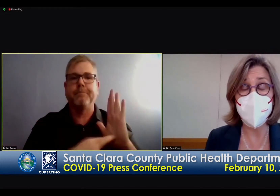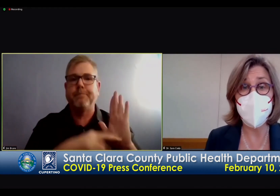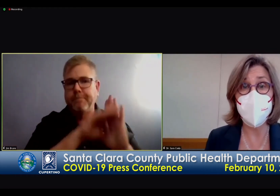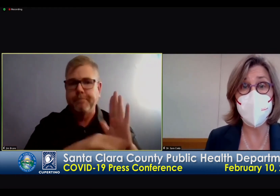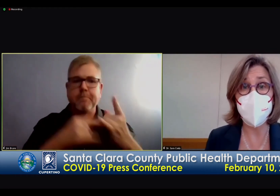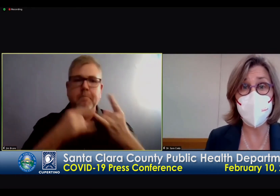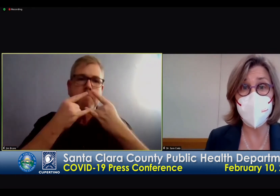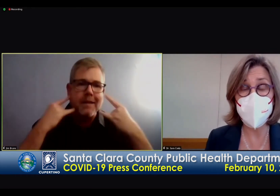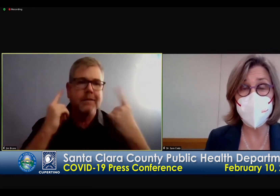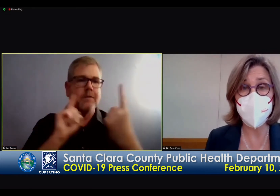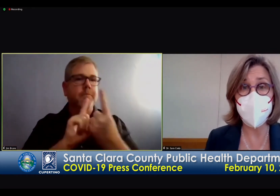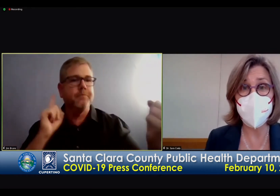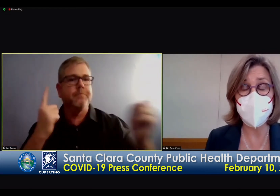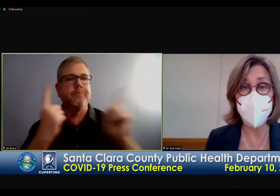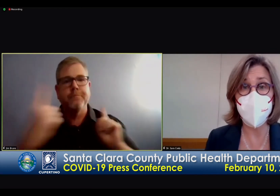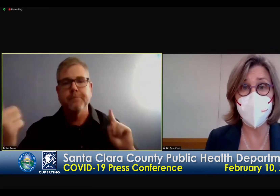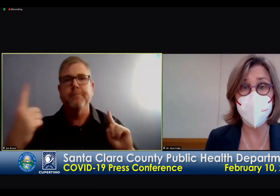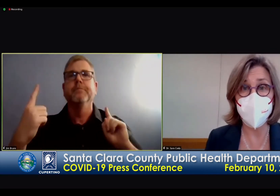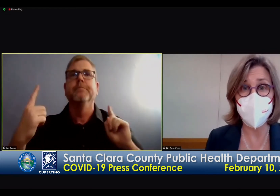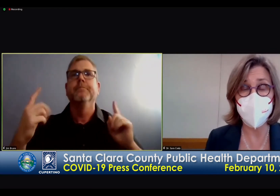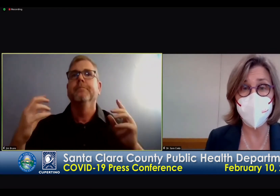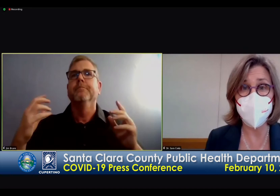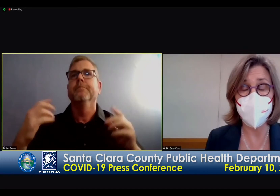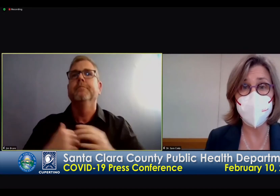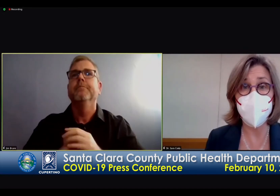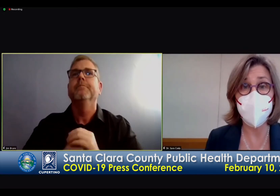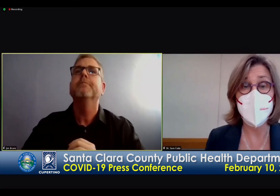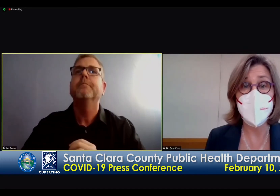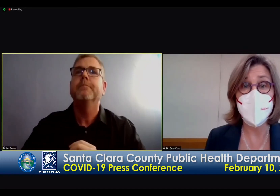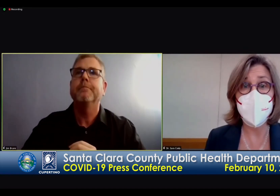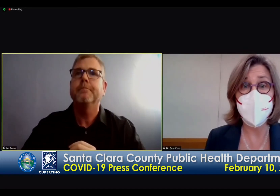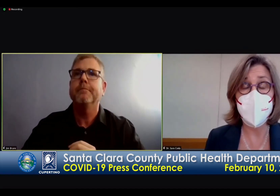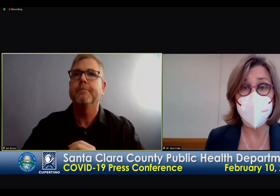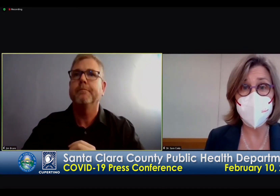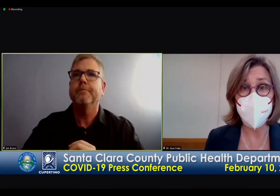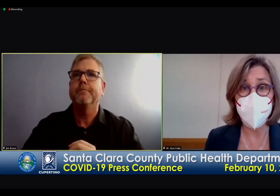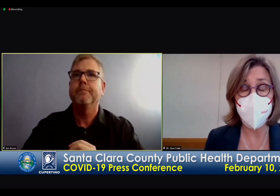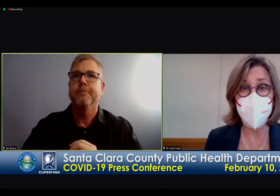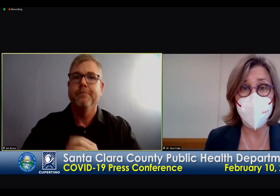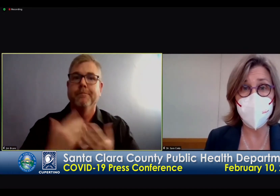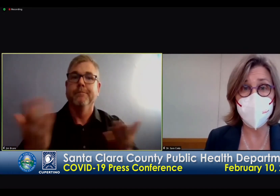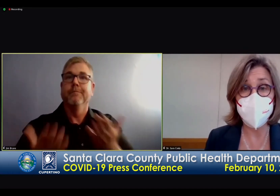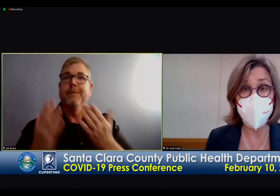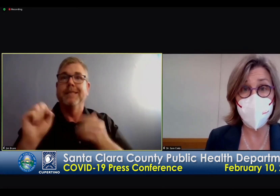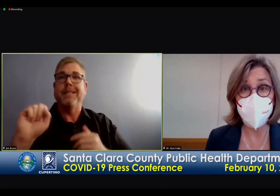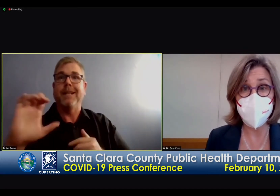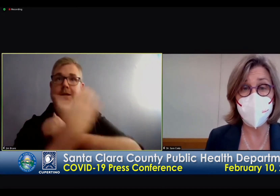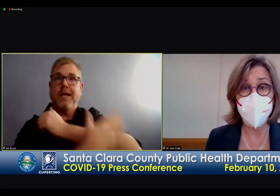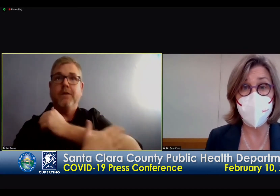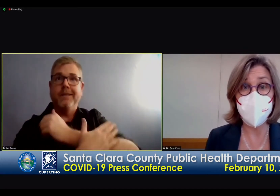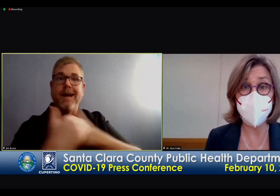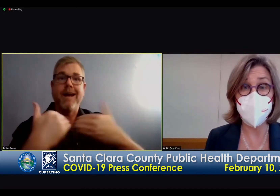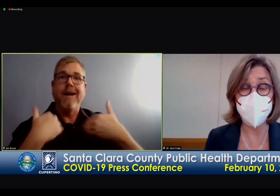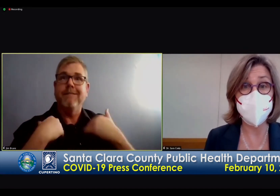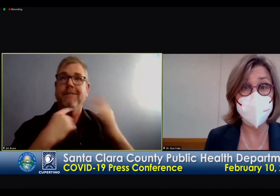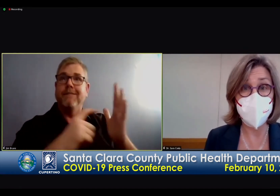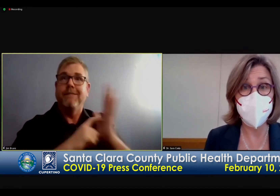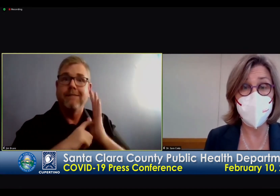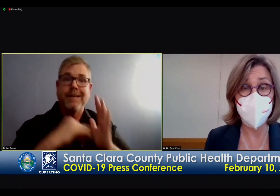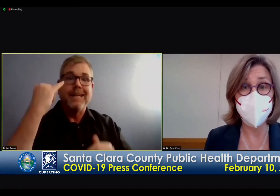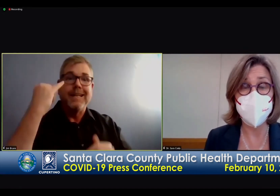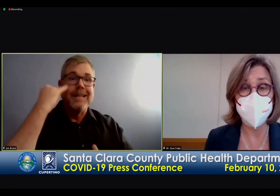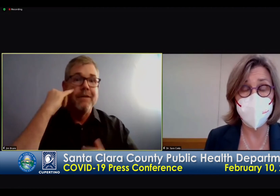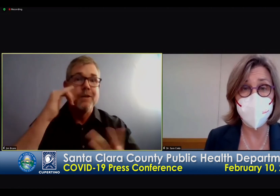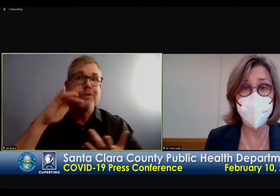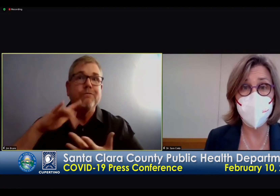statewide, it's an urgent recommendation. So the action that we want the public to take actually is the same